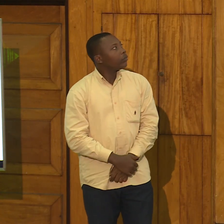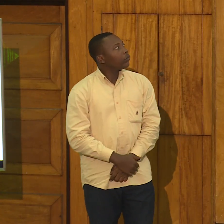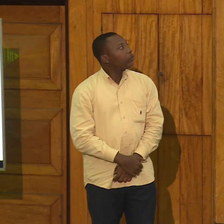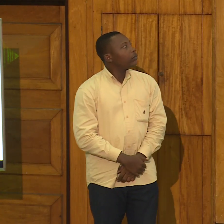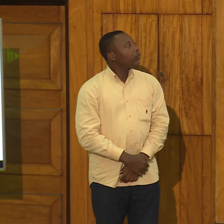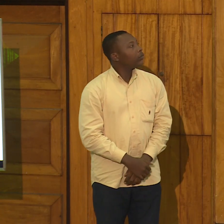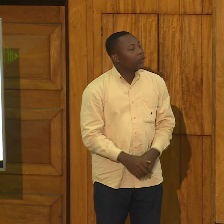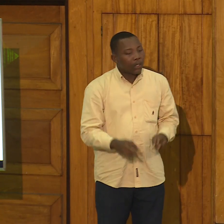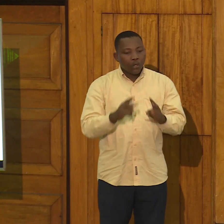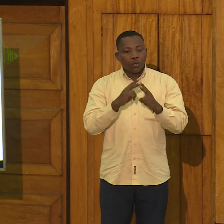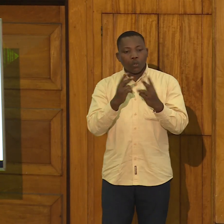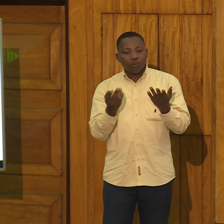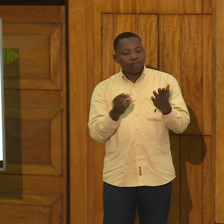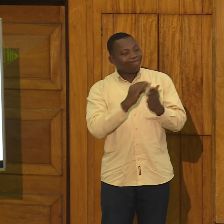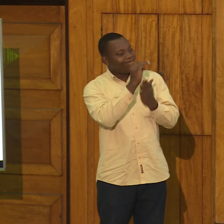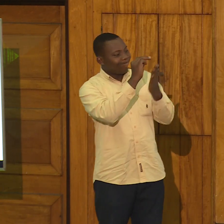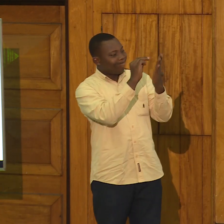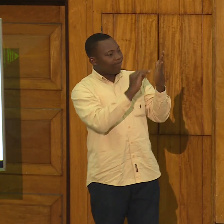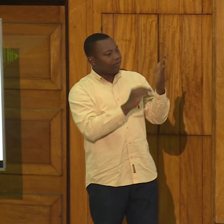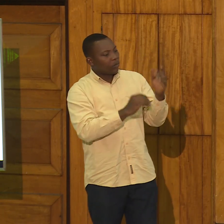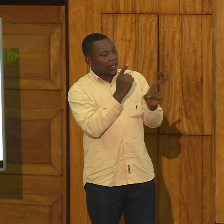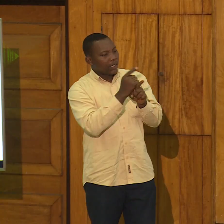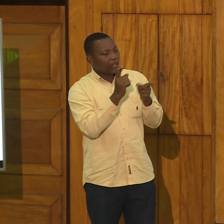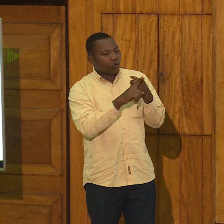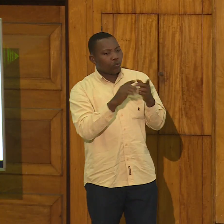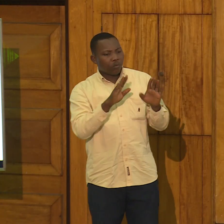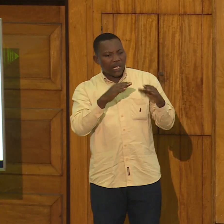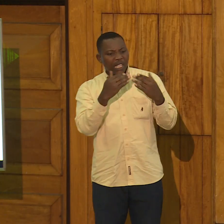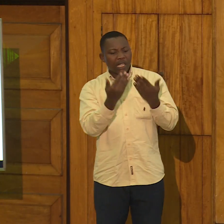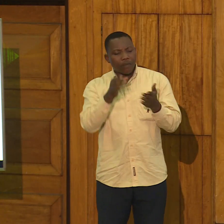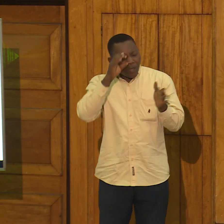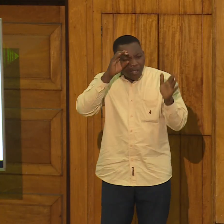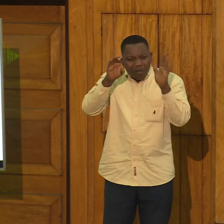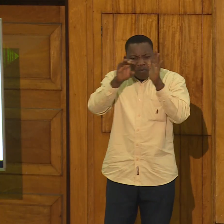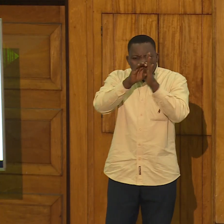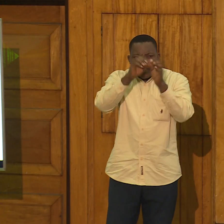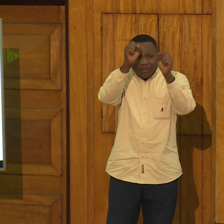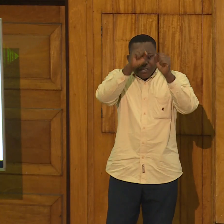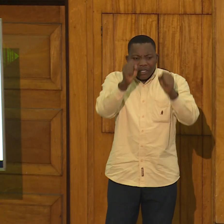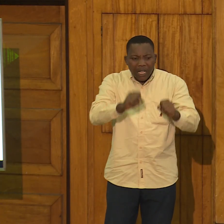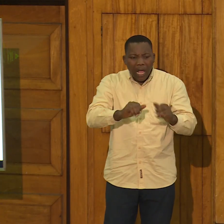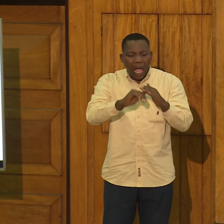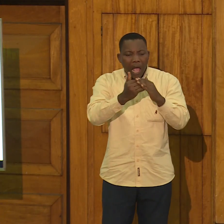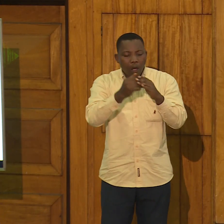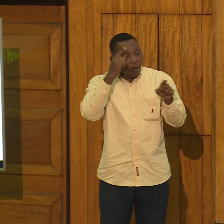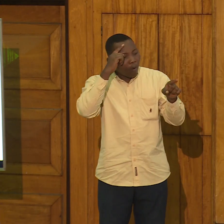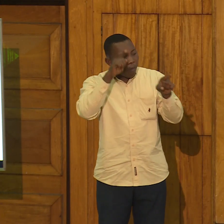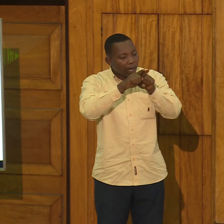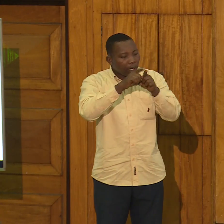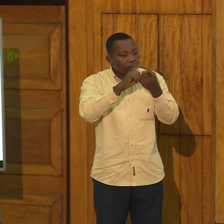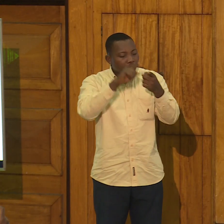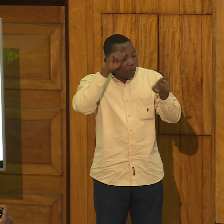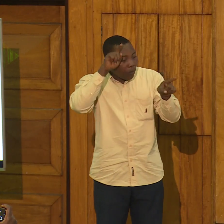So this is just to give a conceptual framework of what the brother to brother looks like.